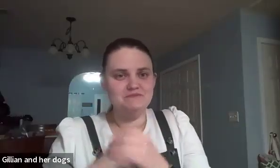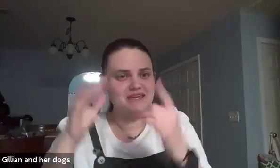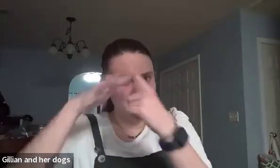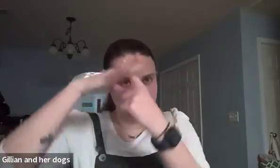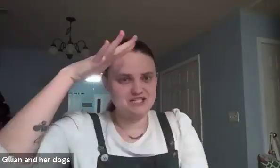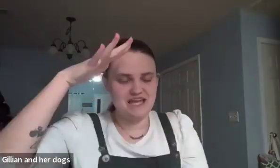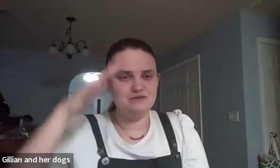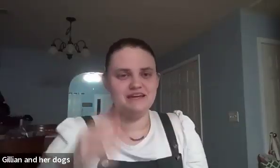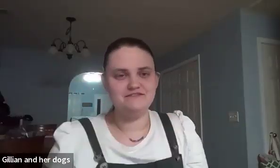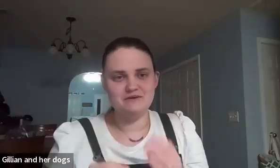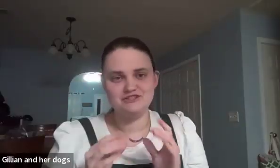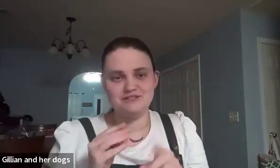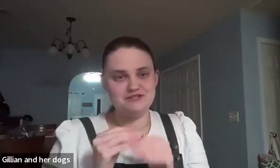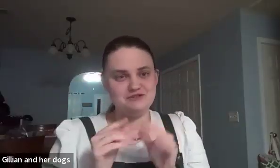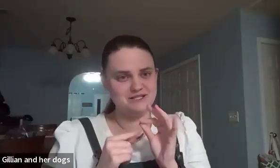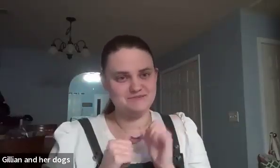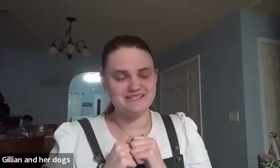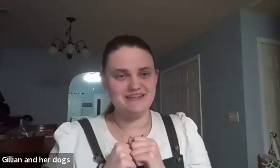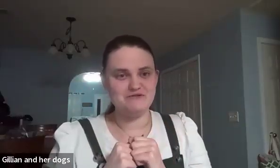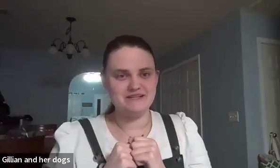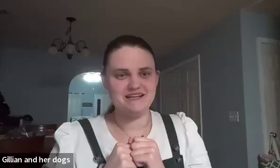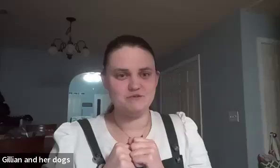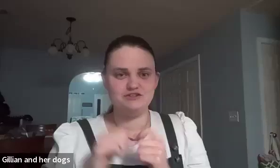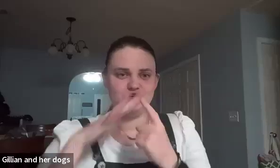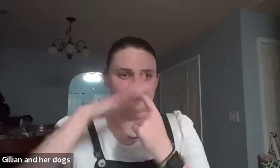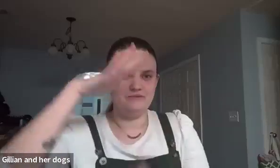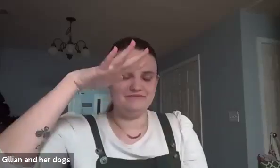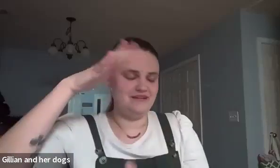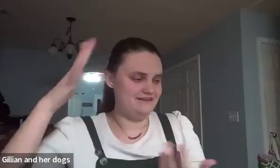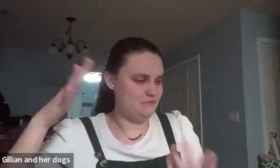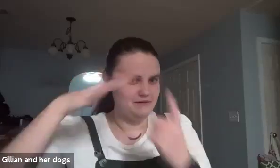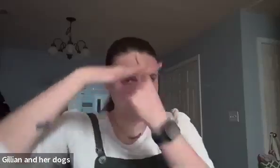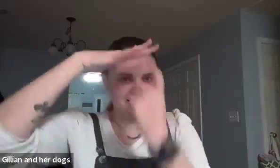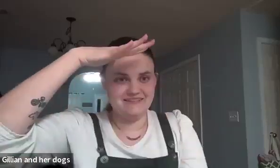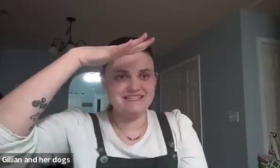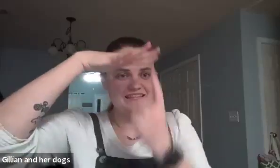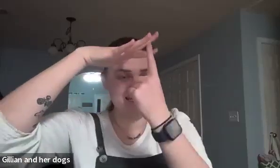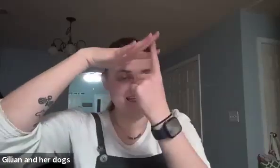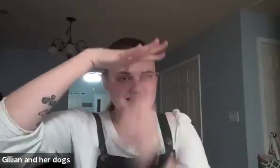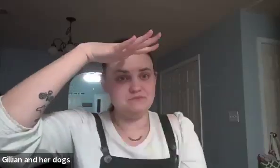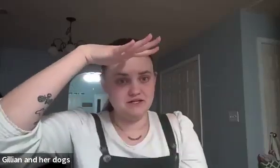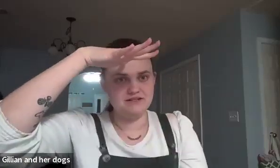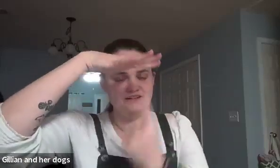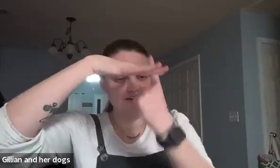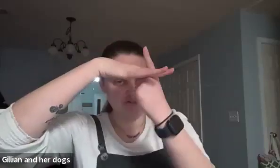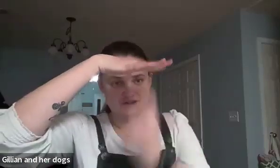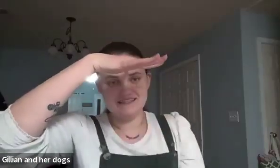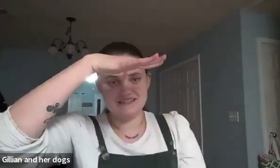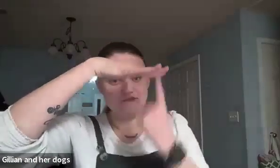you may catch me, just you get a few extra special words because there will be signs where I'll just go like, wait a minute, like this is like it disappeared. So this is the sign for